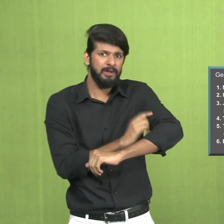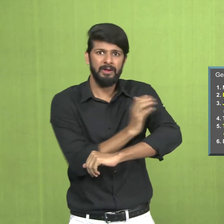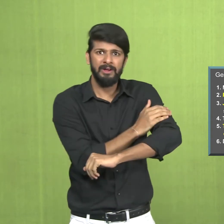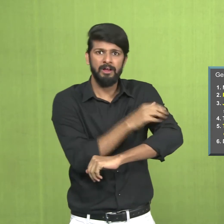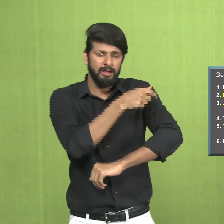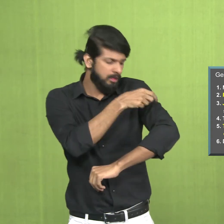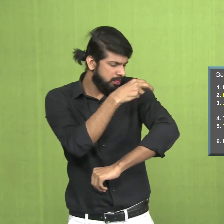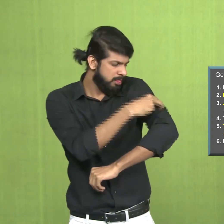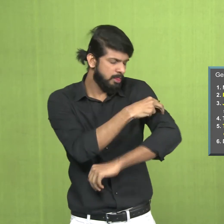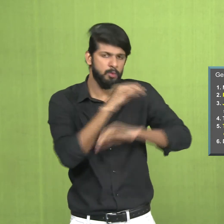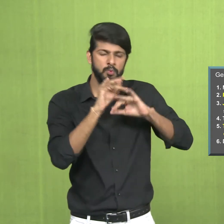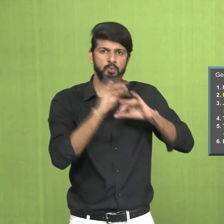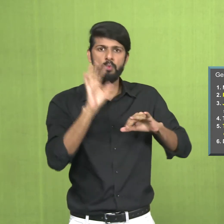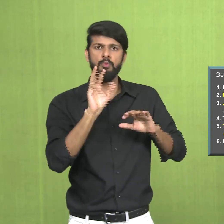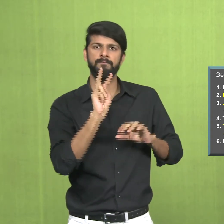Both of them have jewels in it.